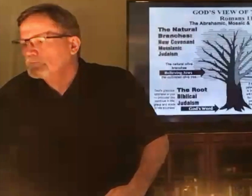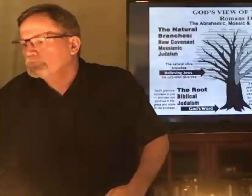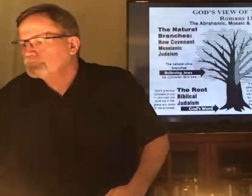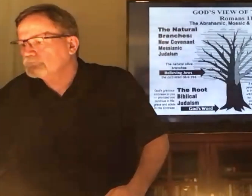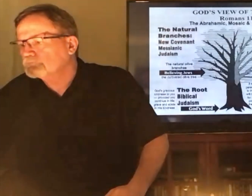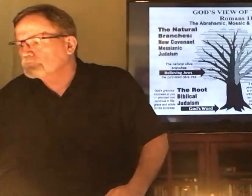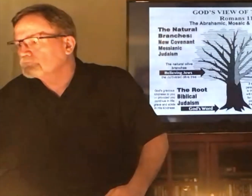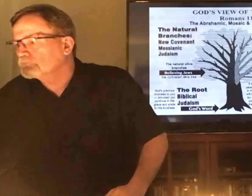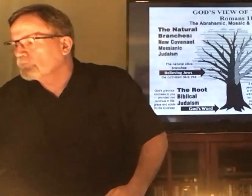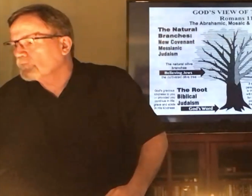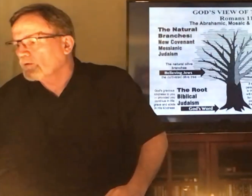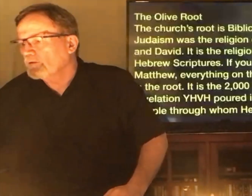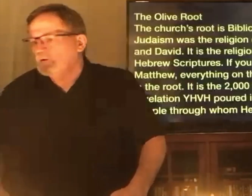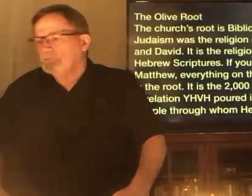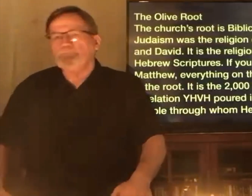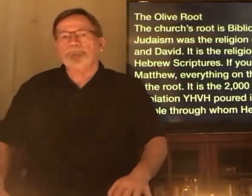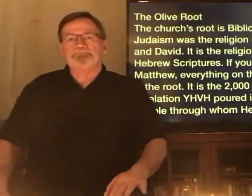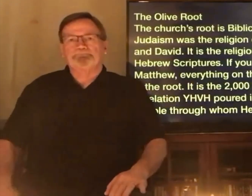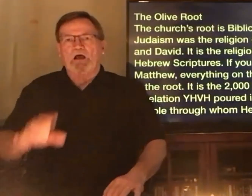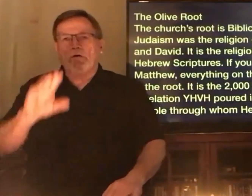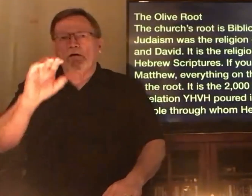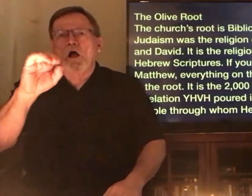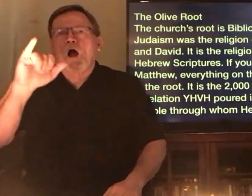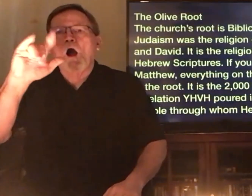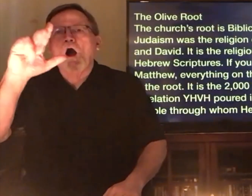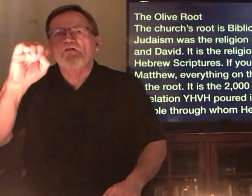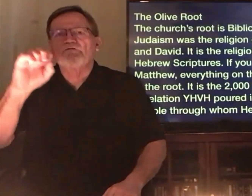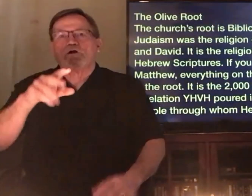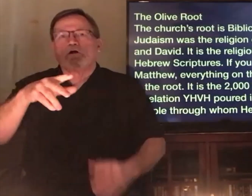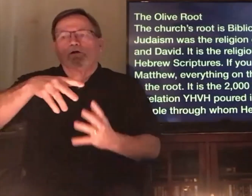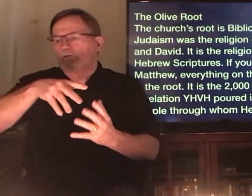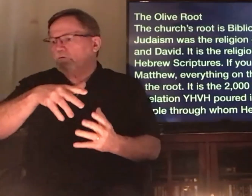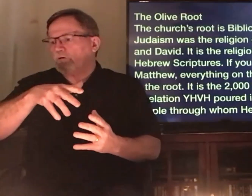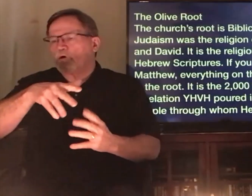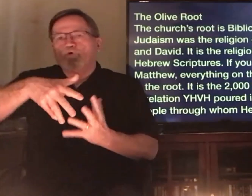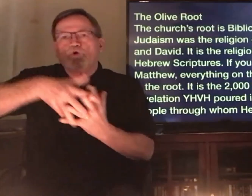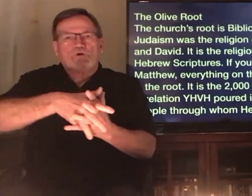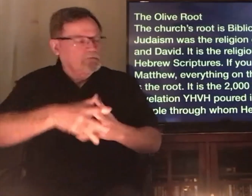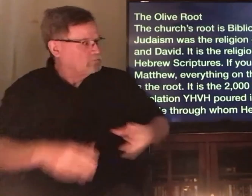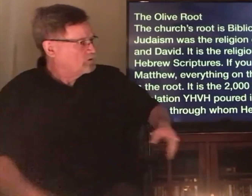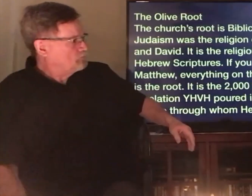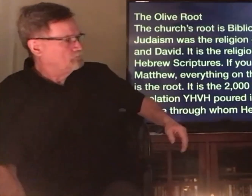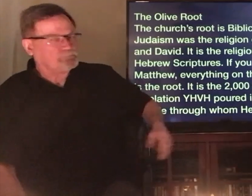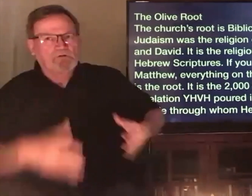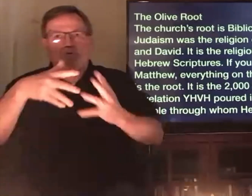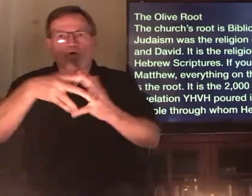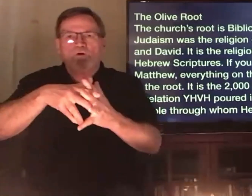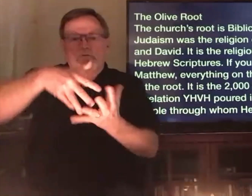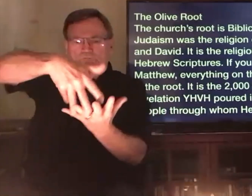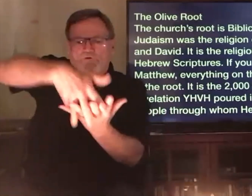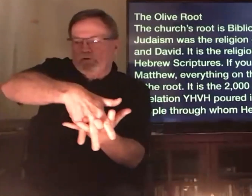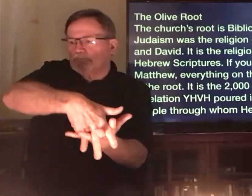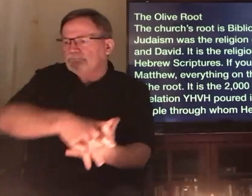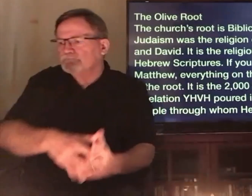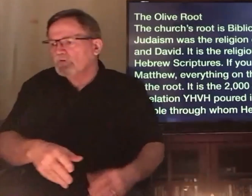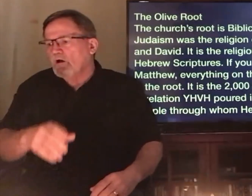Can see picture. Now, this picture, olive tree. God view as a